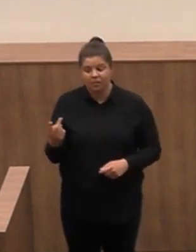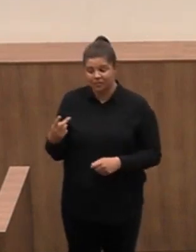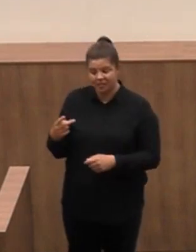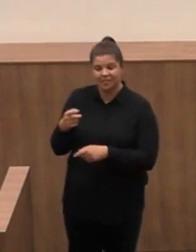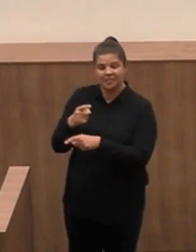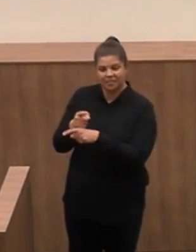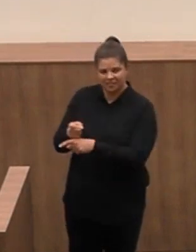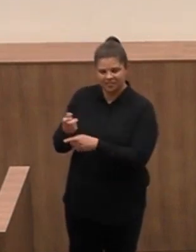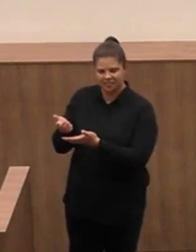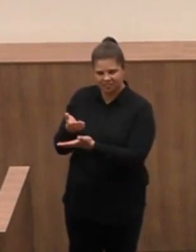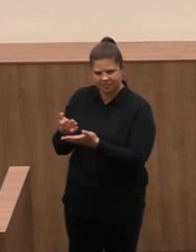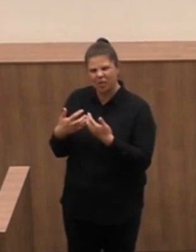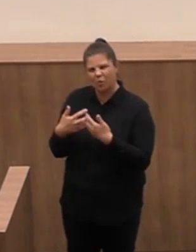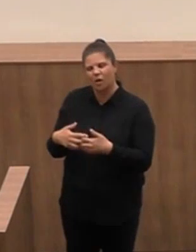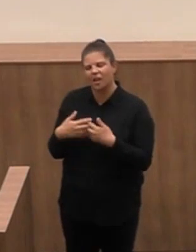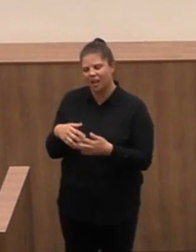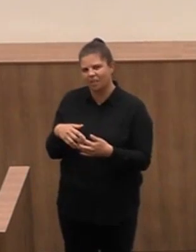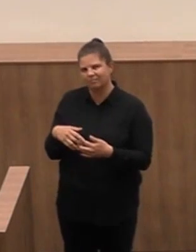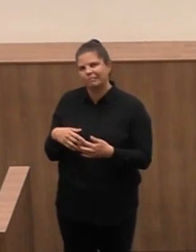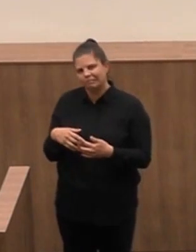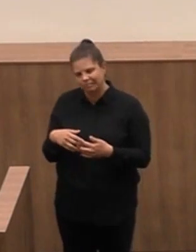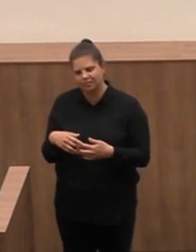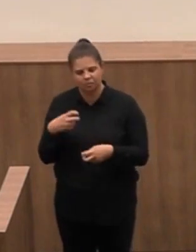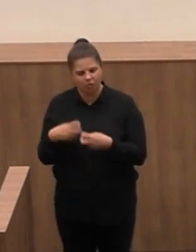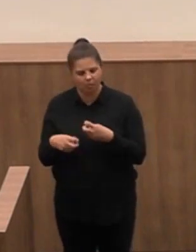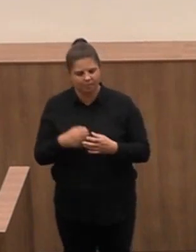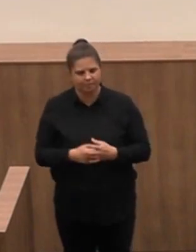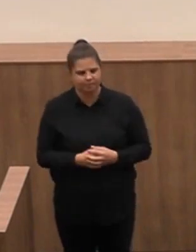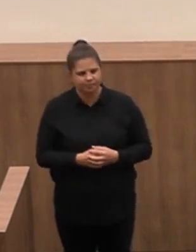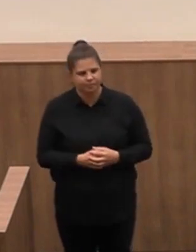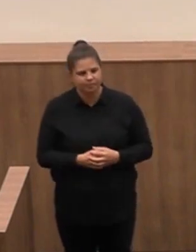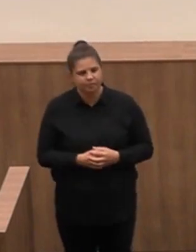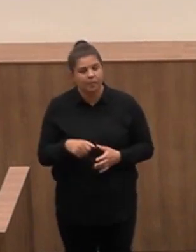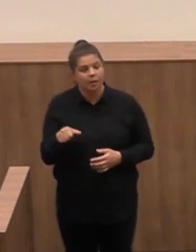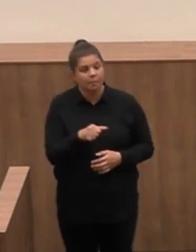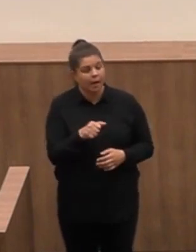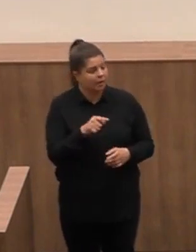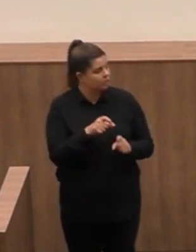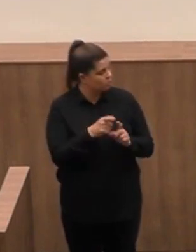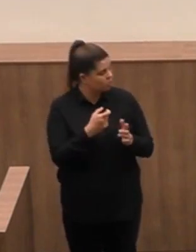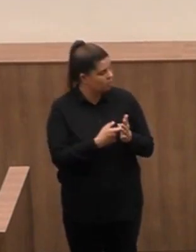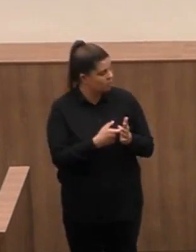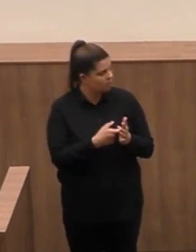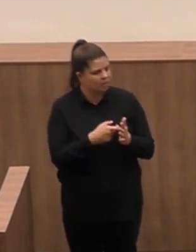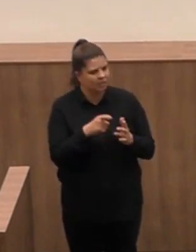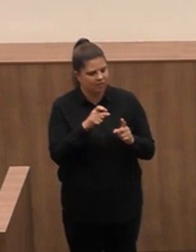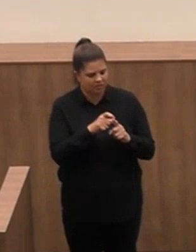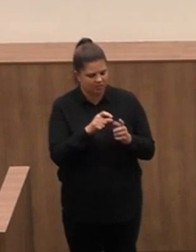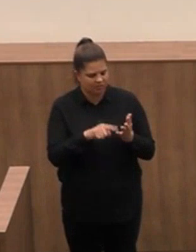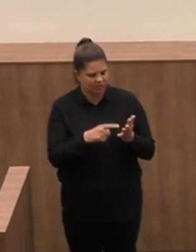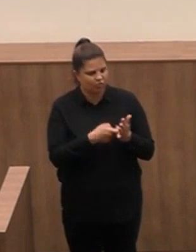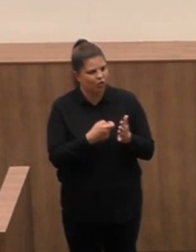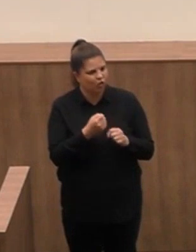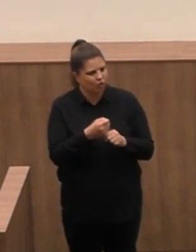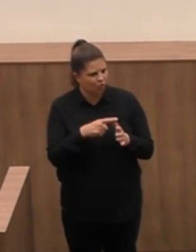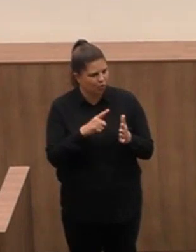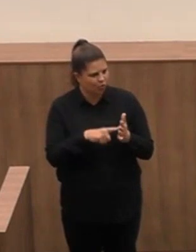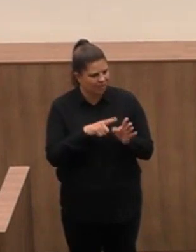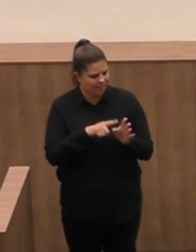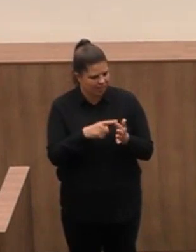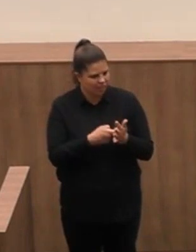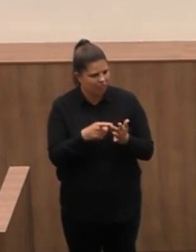about it and you figured out the problem. And then you went back to the GP at Derbyl Yerrigan and you found out that you could take